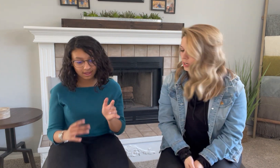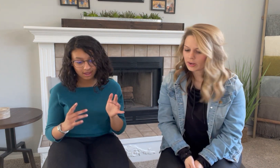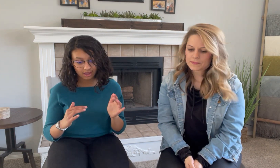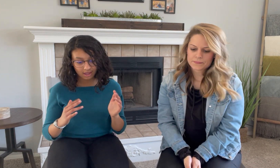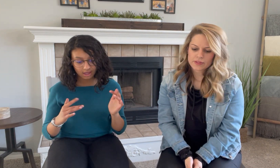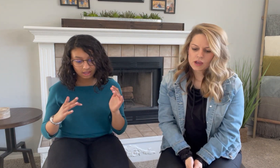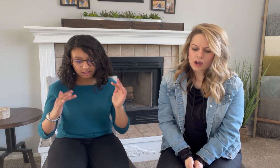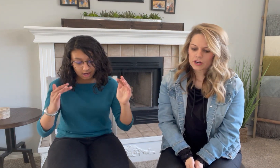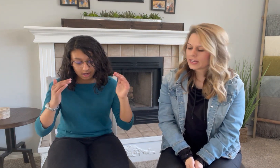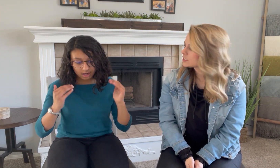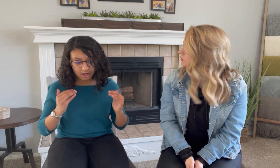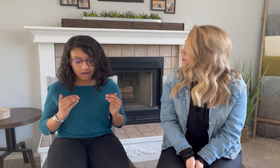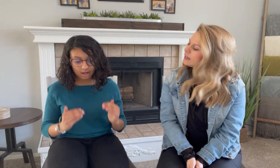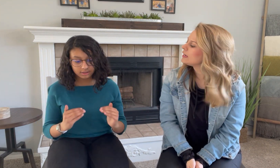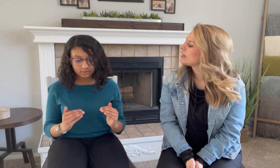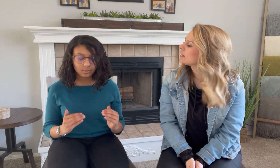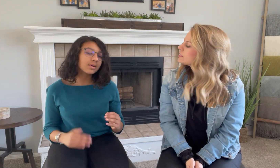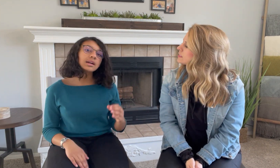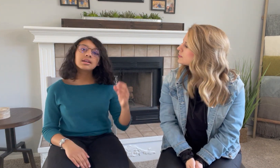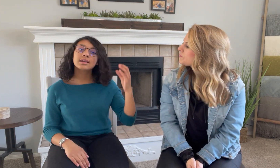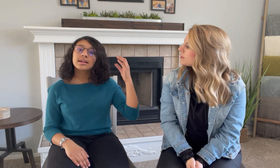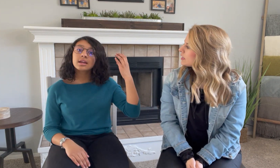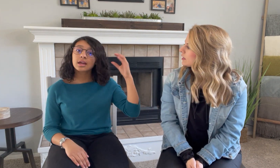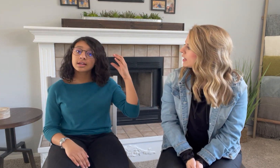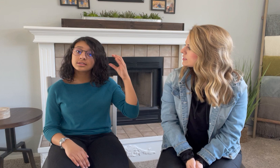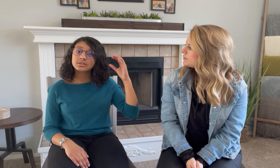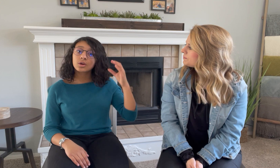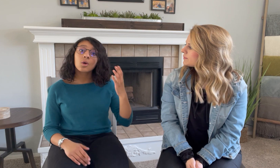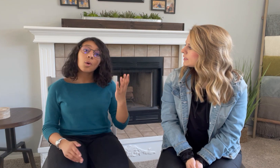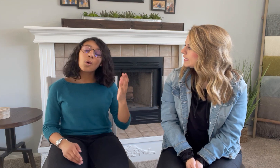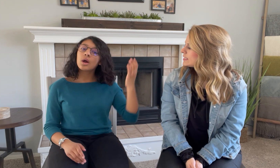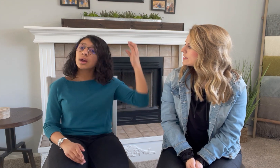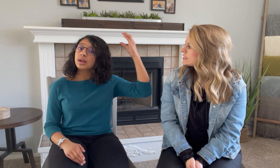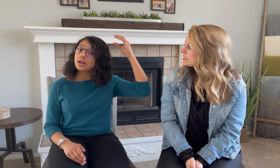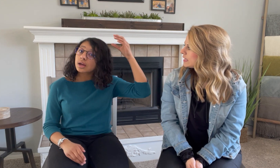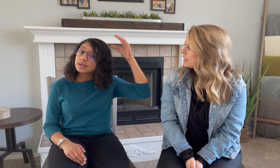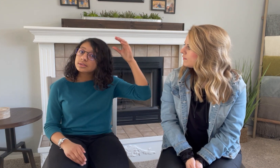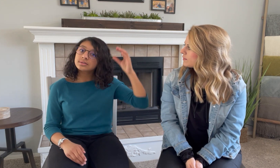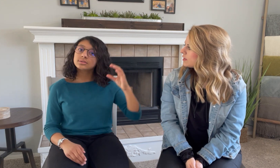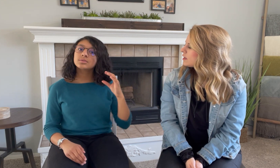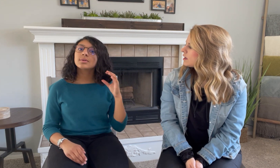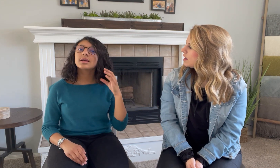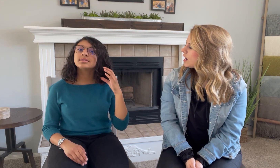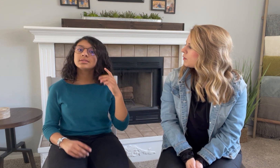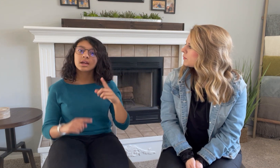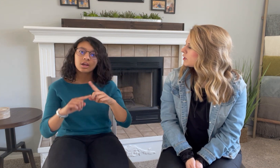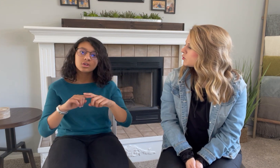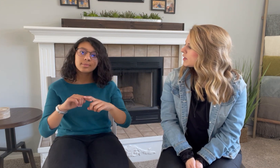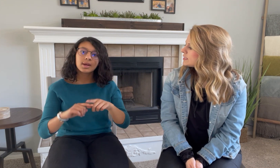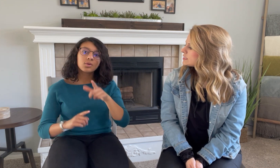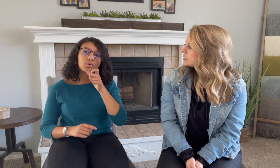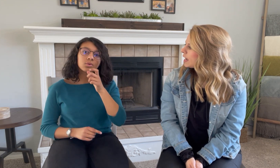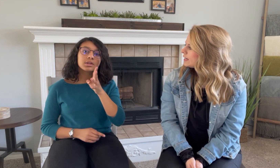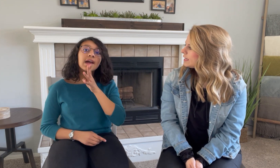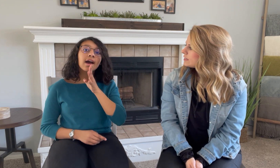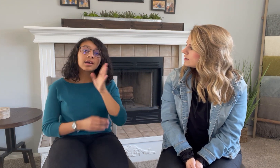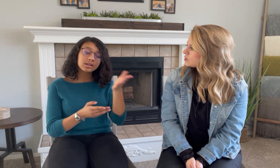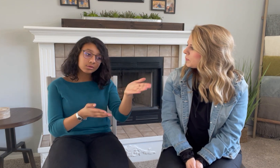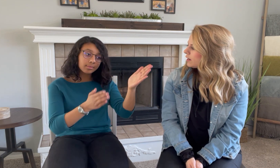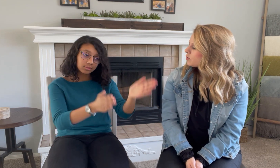right. Our next one is cousin, and it's a C. You can sign it depending on who